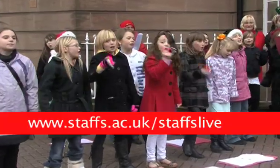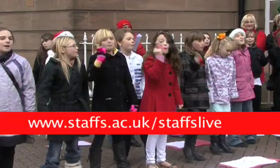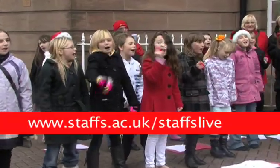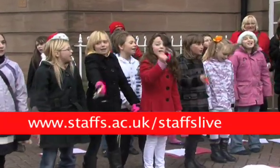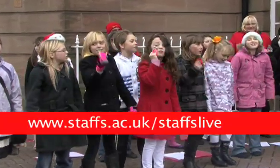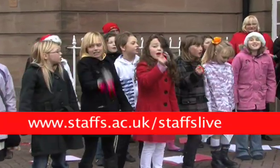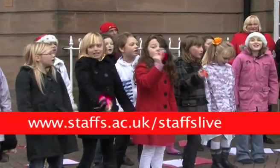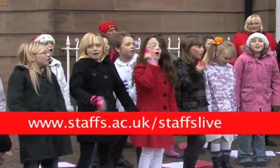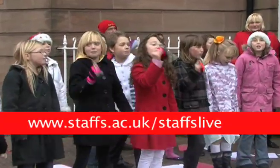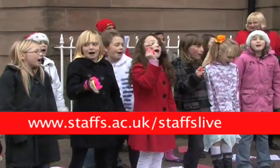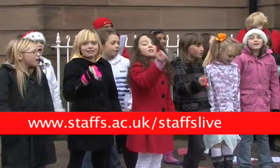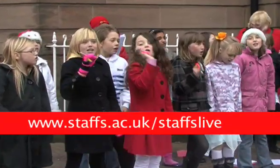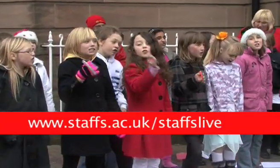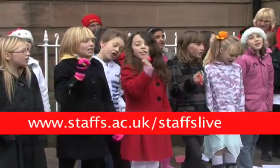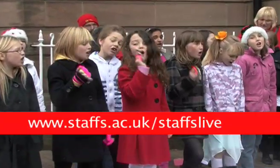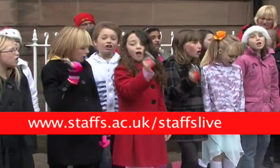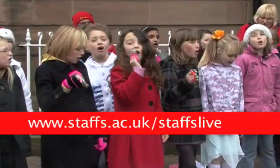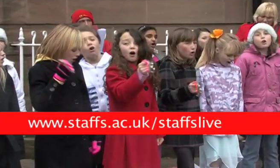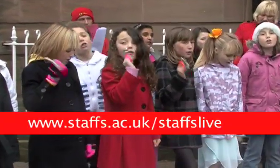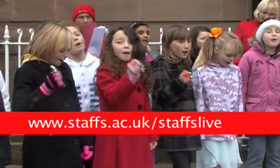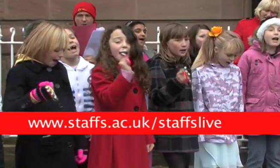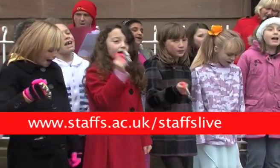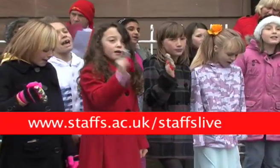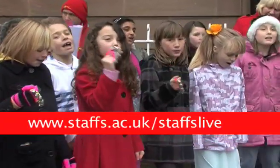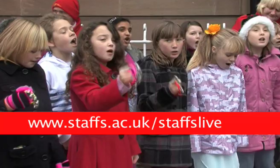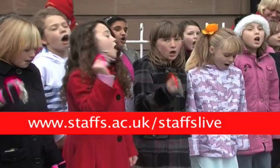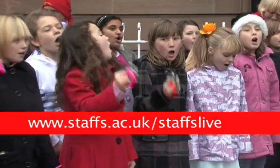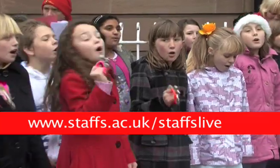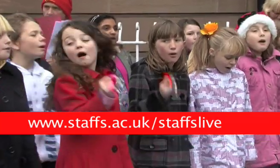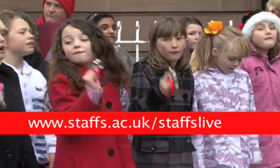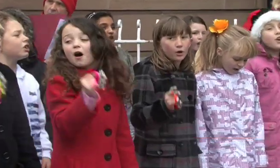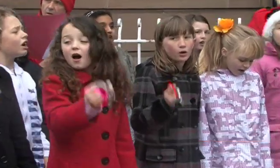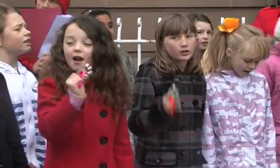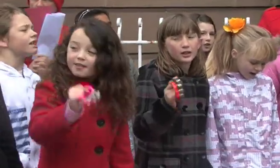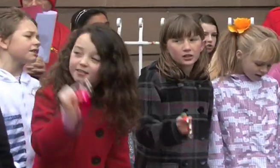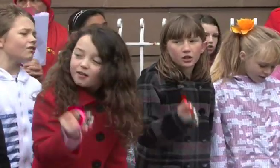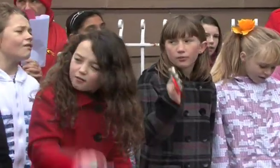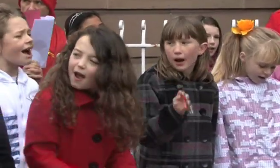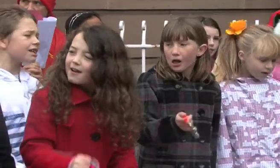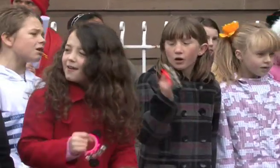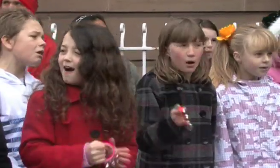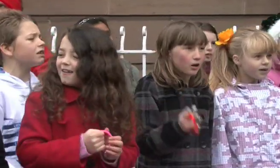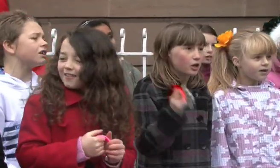you can help, go to Staffs Live and email us with your suggestions. Andrew Stewart for Staffs Live TV.